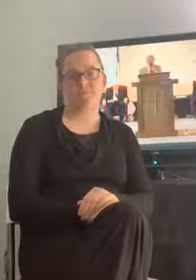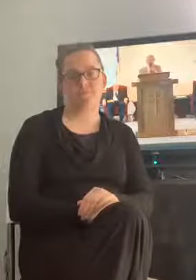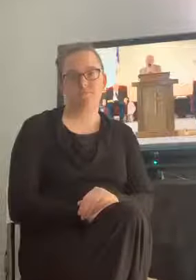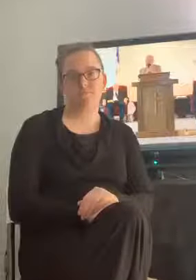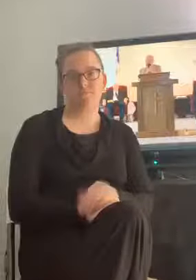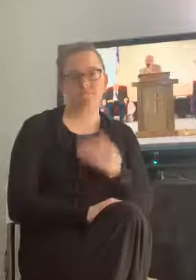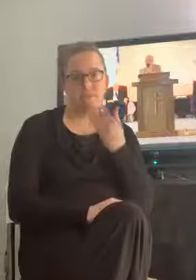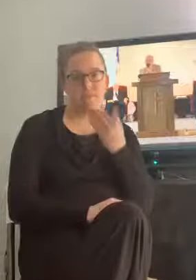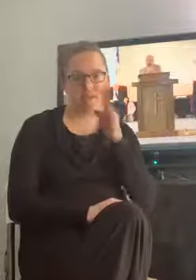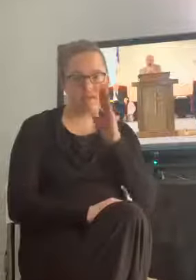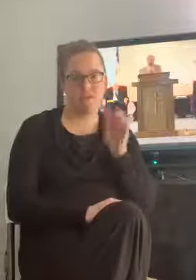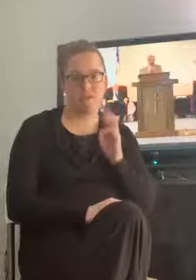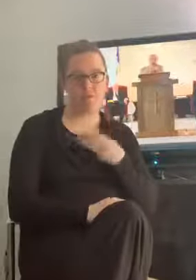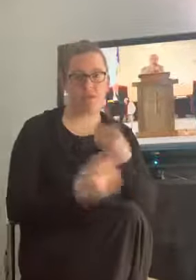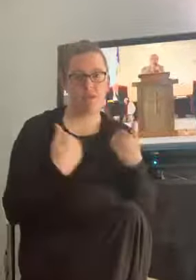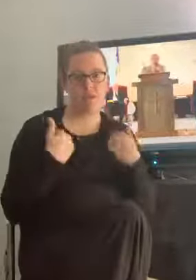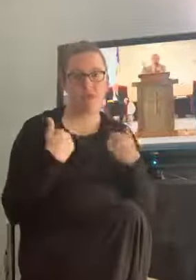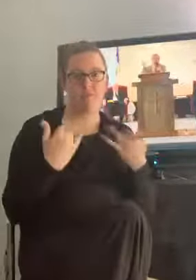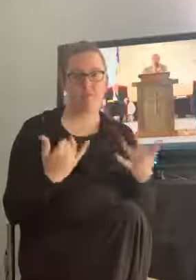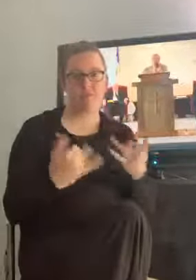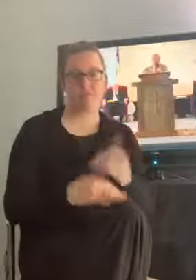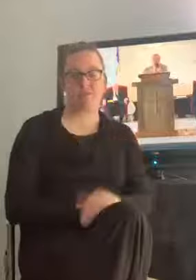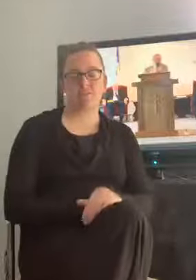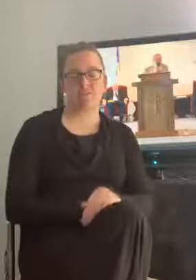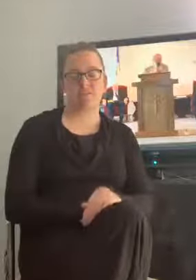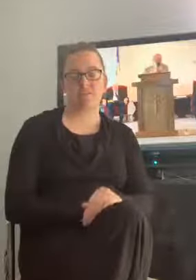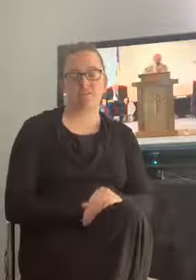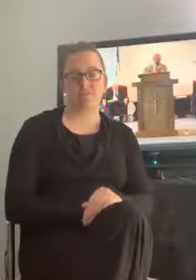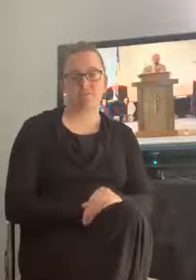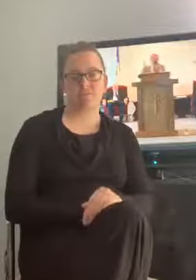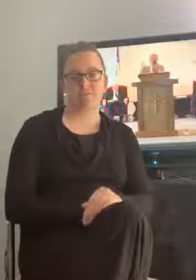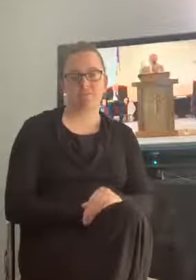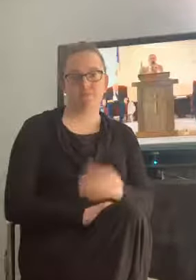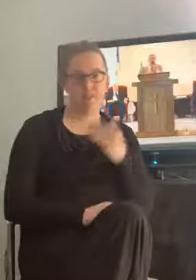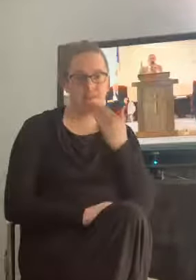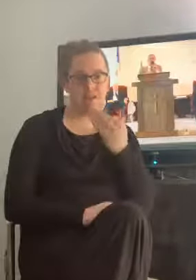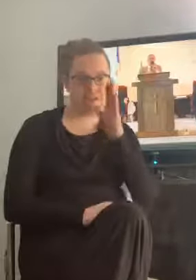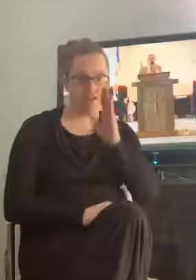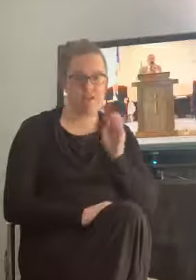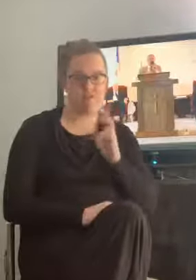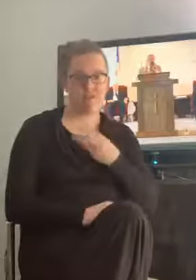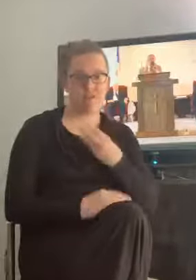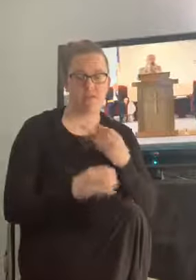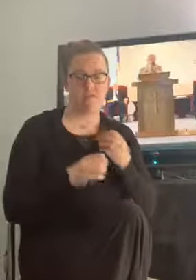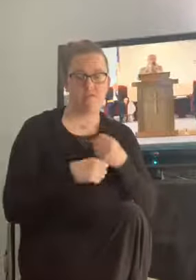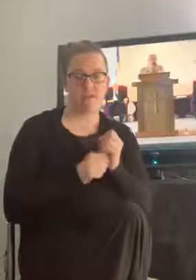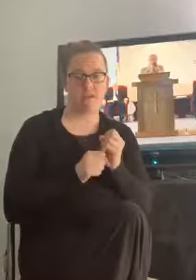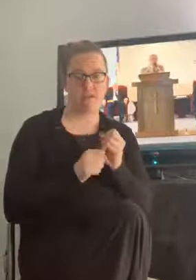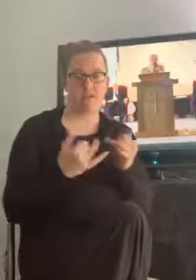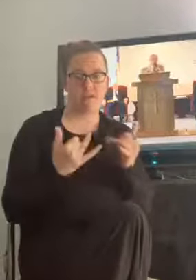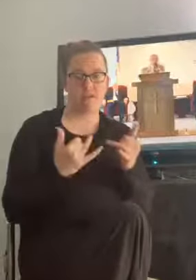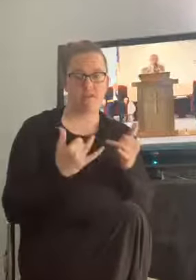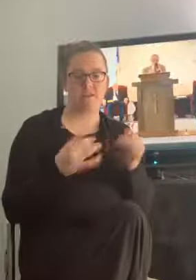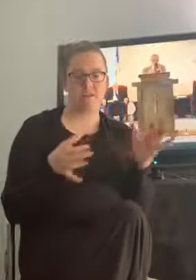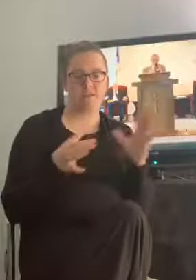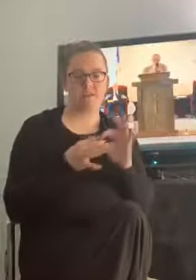thank God that we have. Thank God we're able to make this connection. Thank God that we're able to get these children